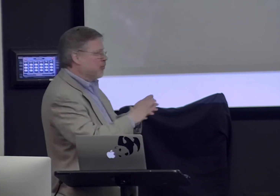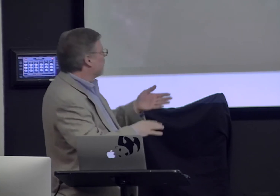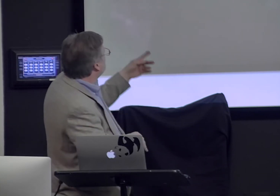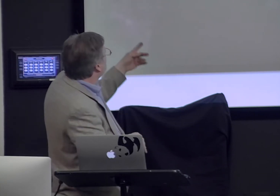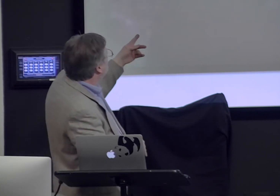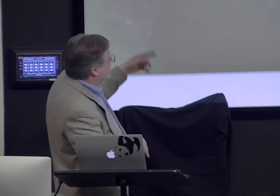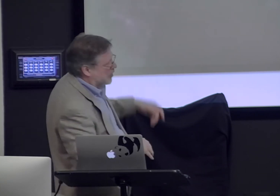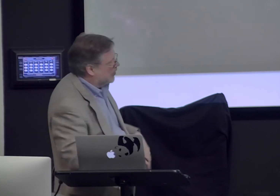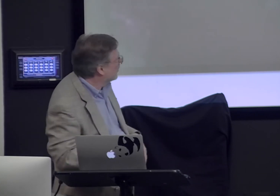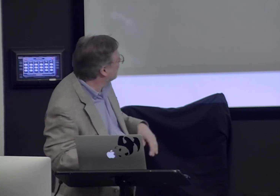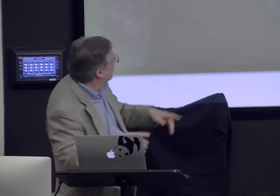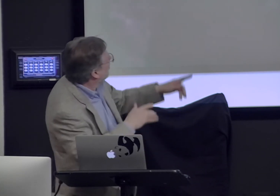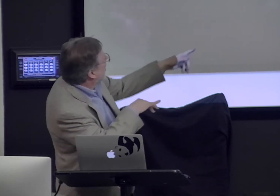years ago or 100 years ago.